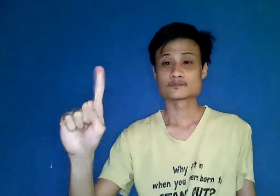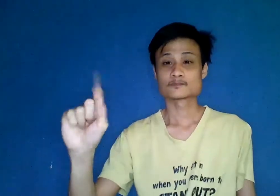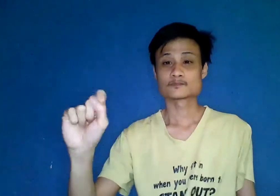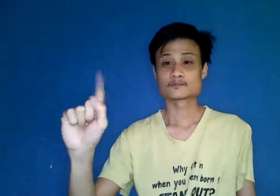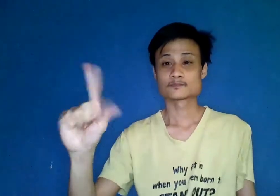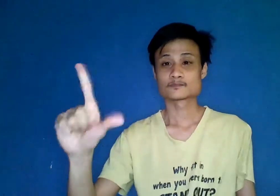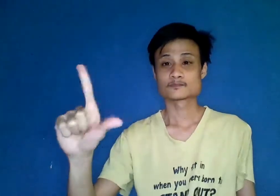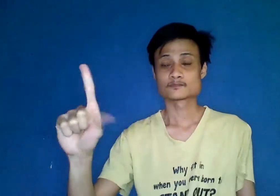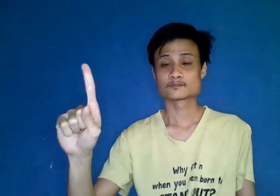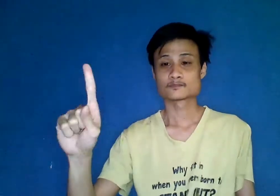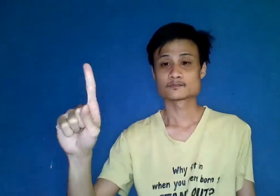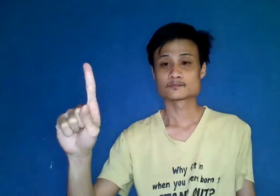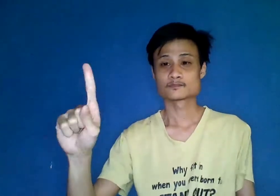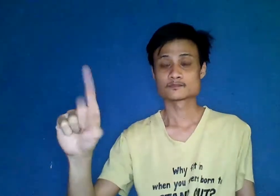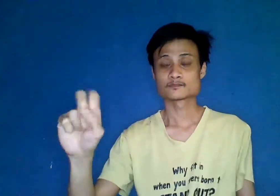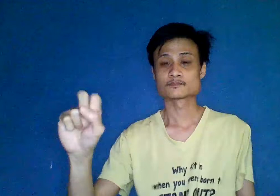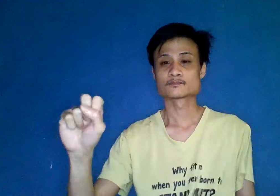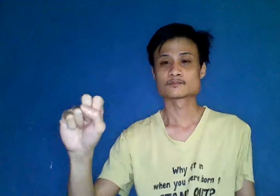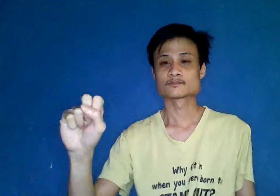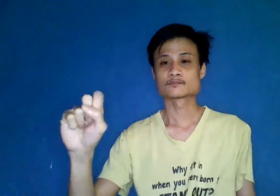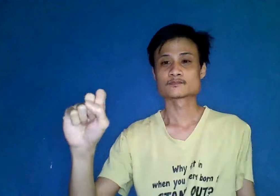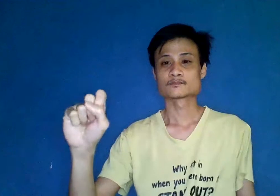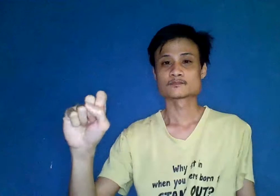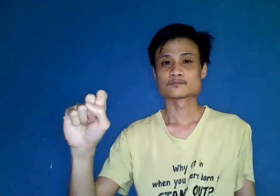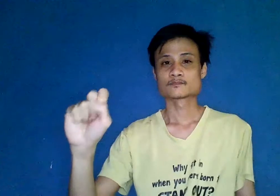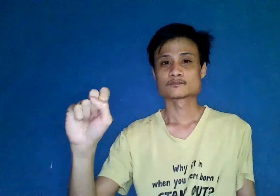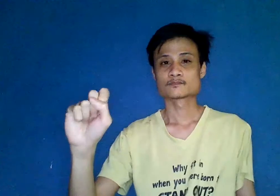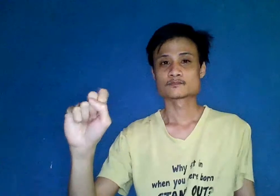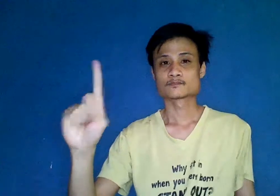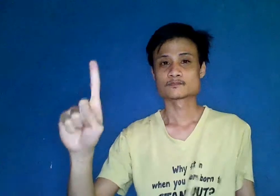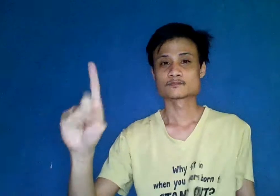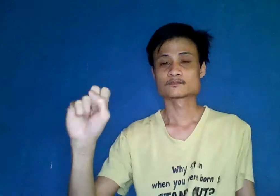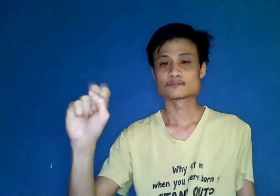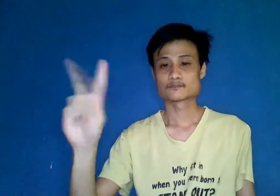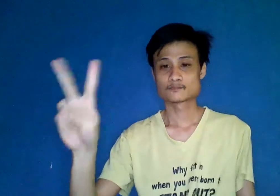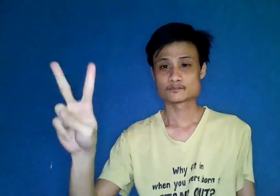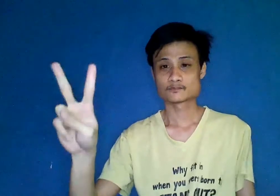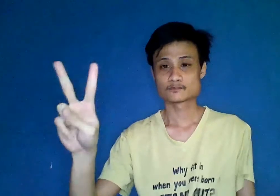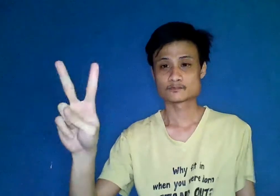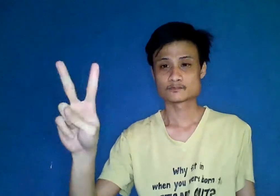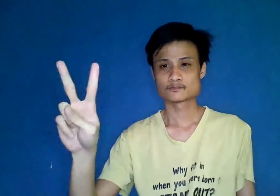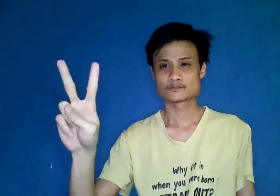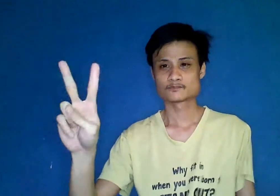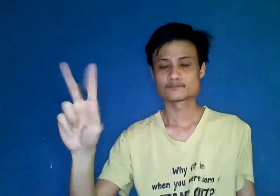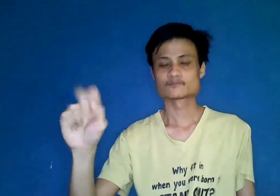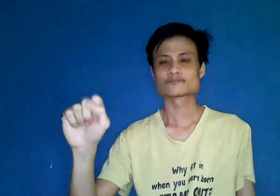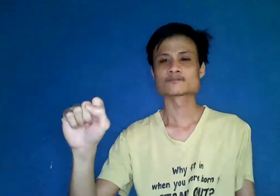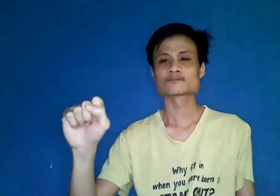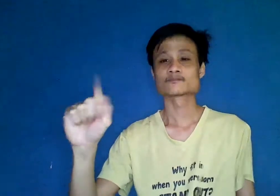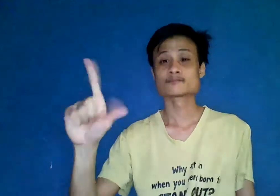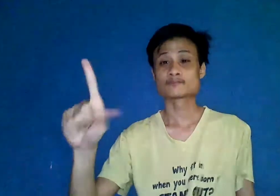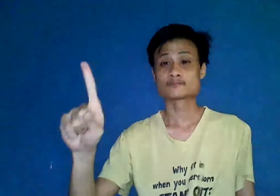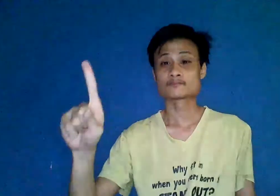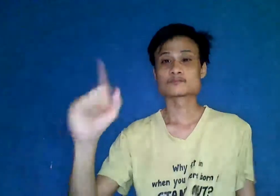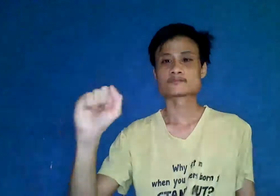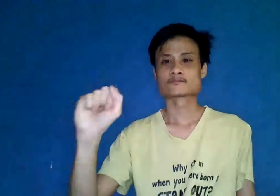that the project is about to be completed. This past few months has been installable, is after